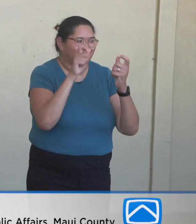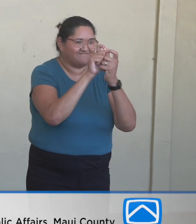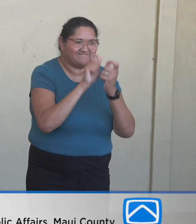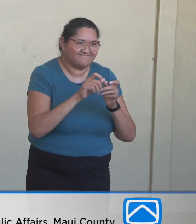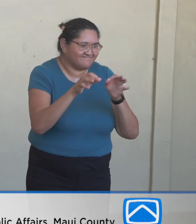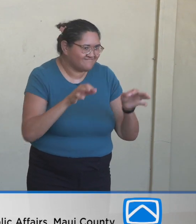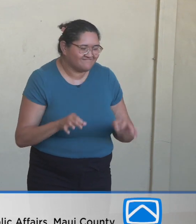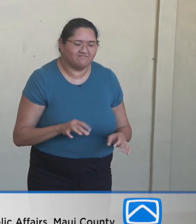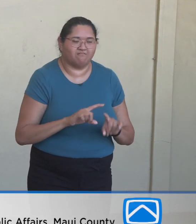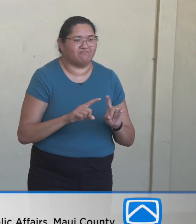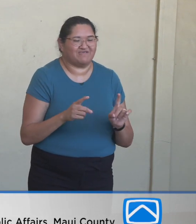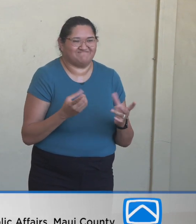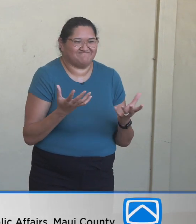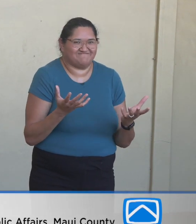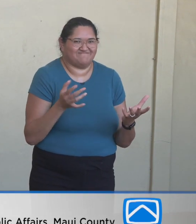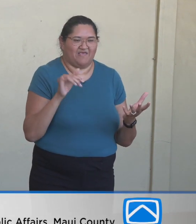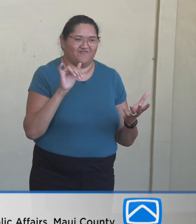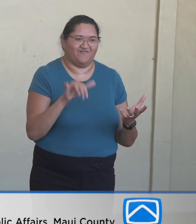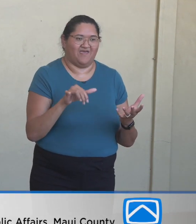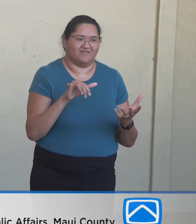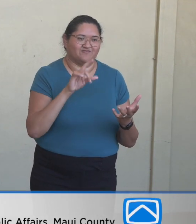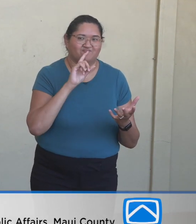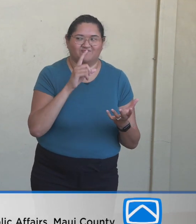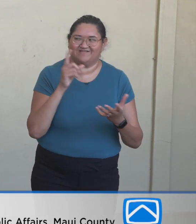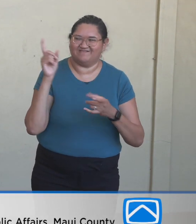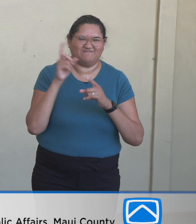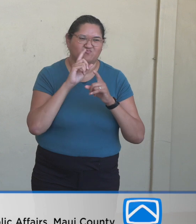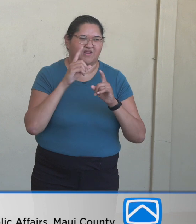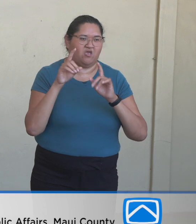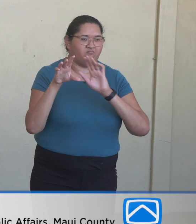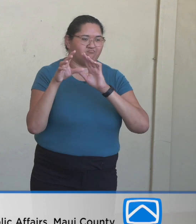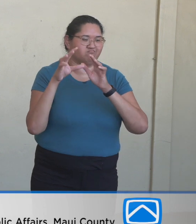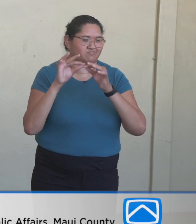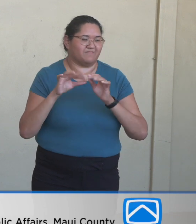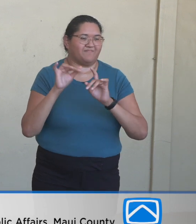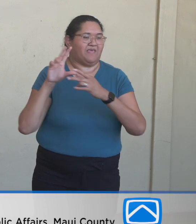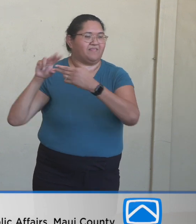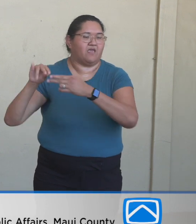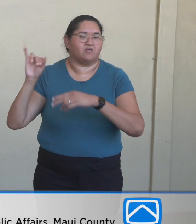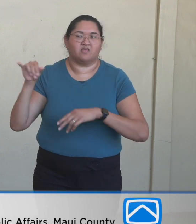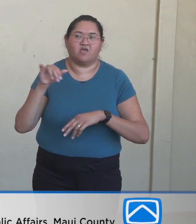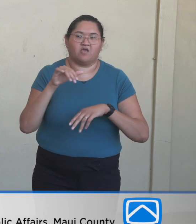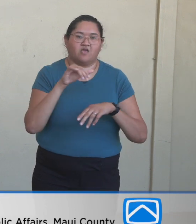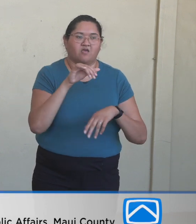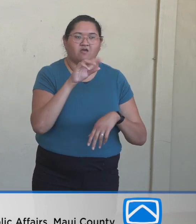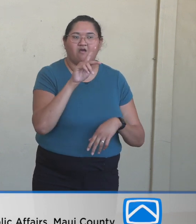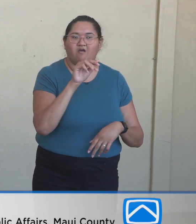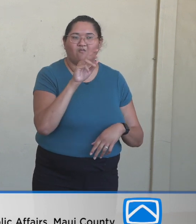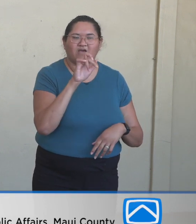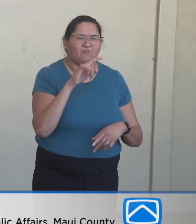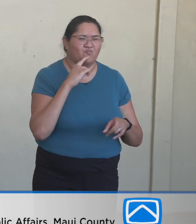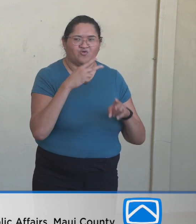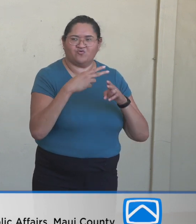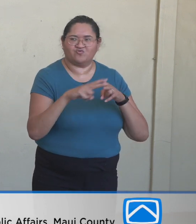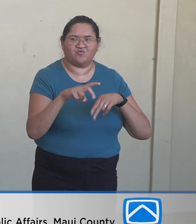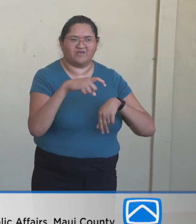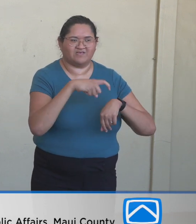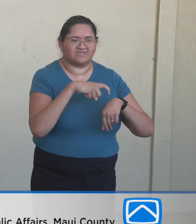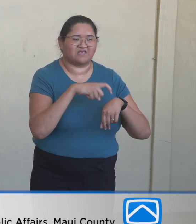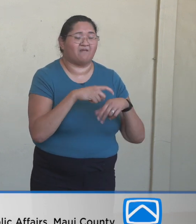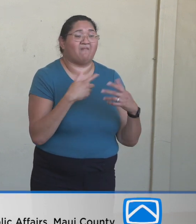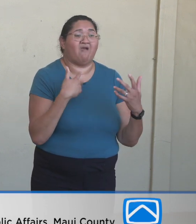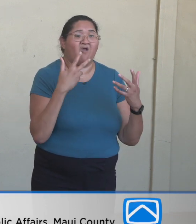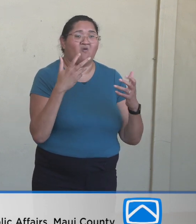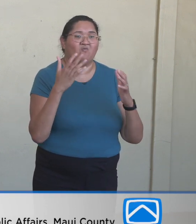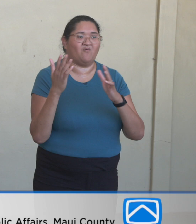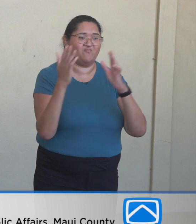details. It's pretty much mirroring what Mayor Kawakami has said. So we're going to be short on time. I would like